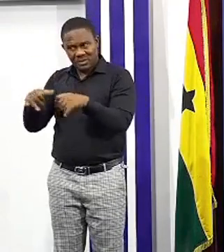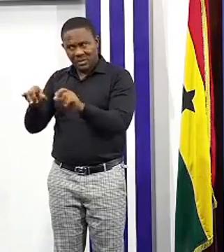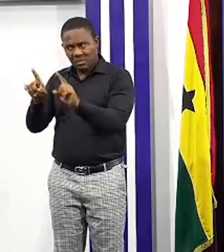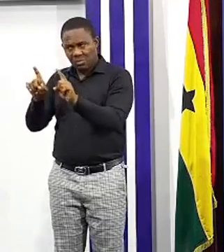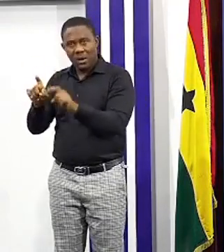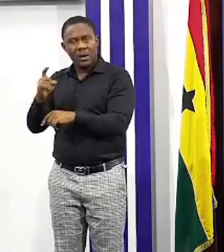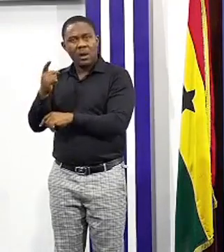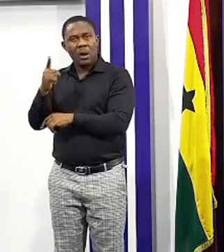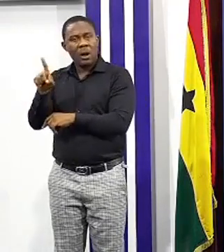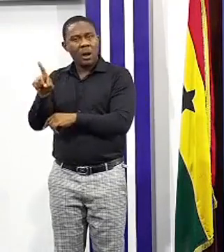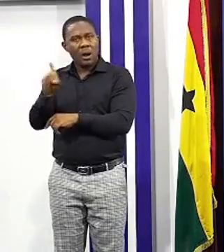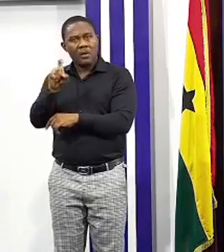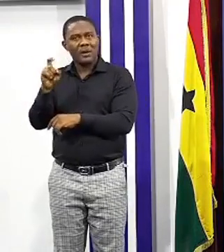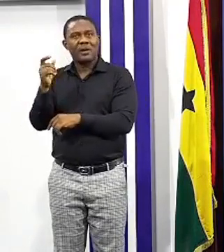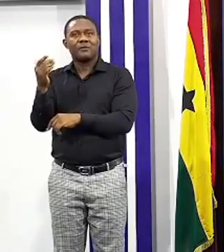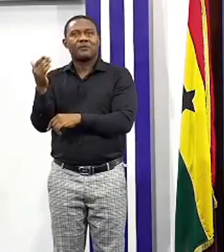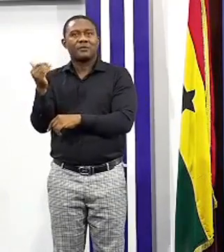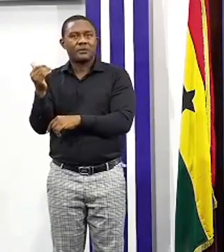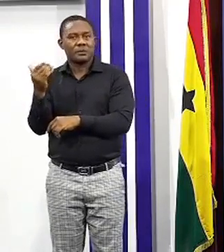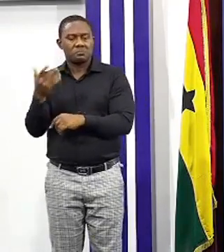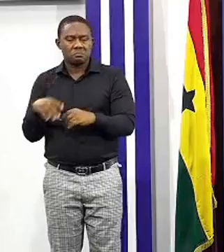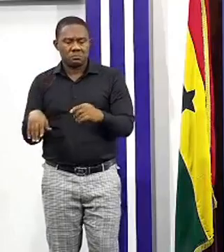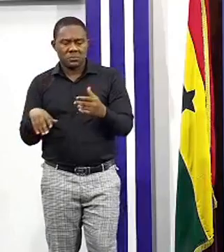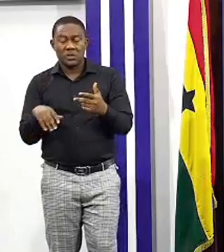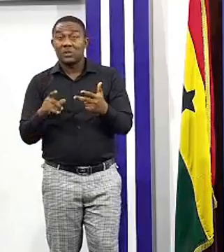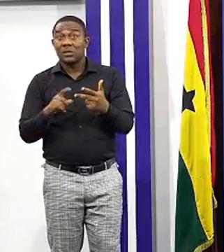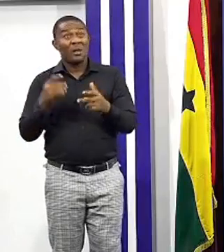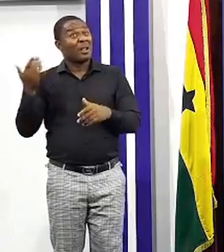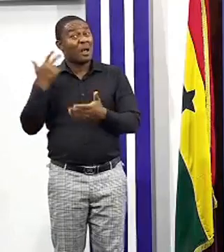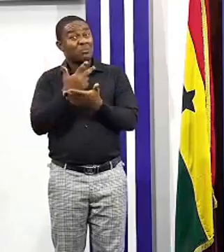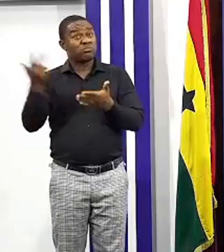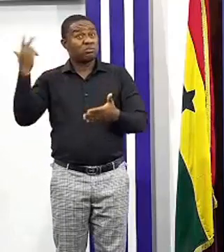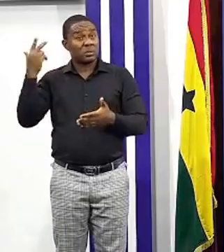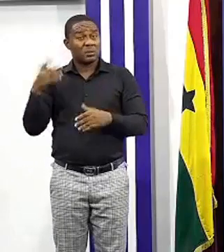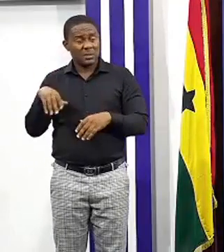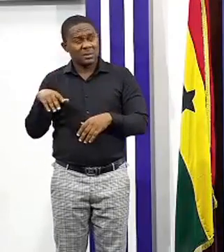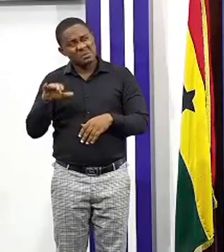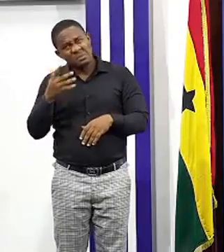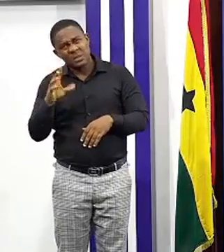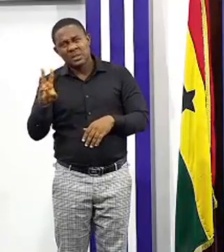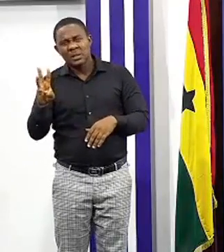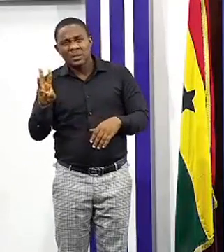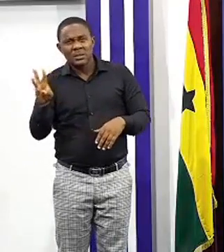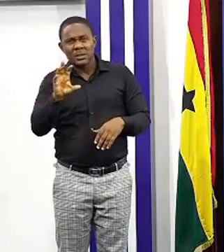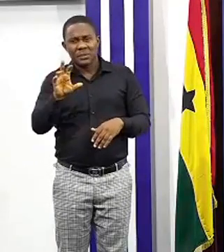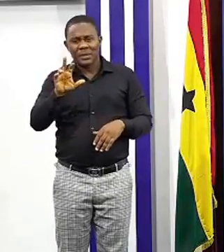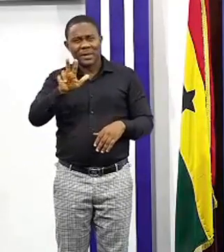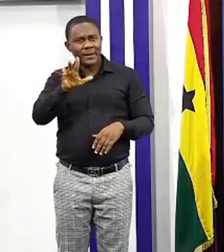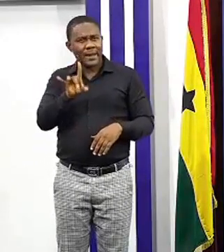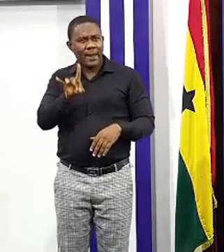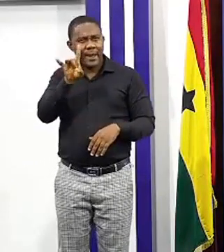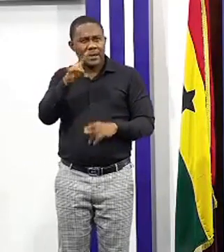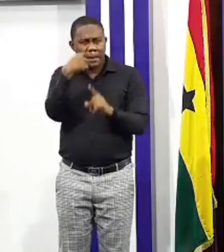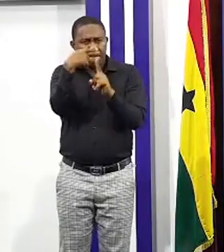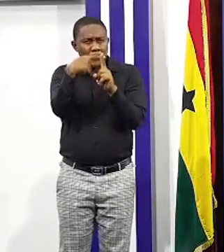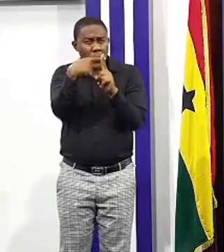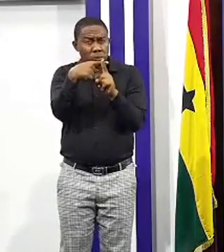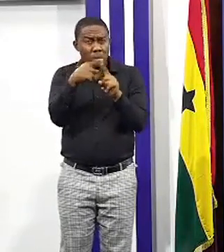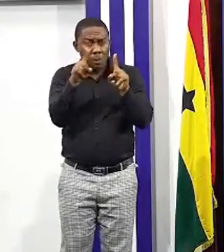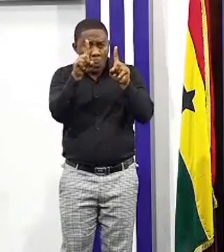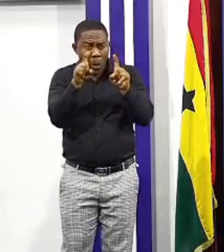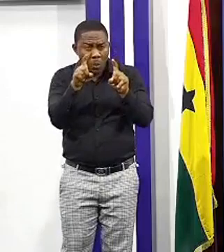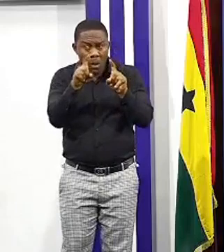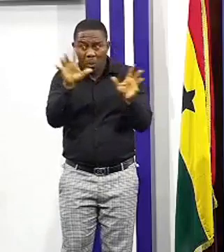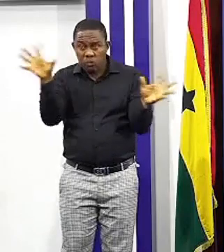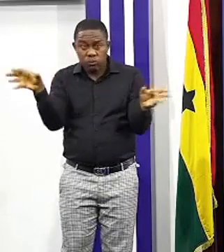Through enhanced contact tracing, in the last 3 weeks, we had about 638 positives,